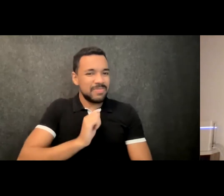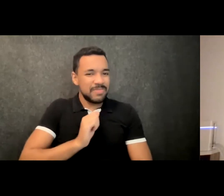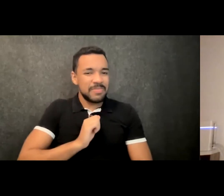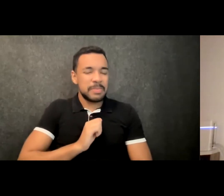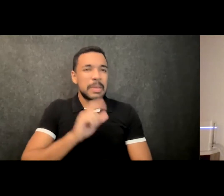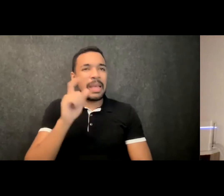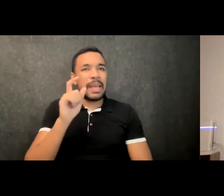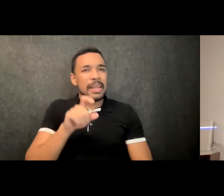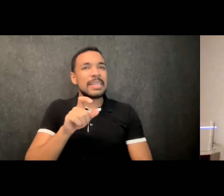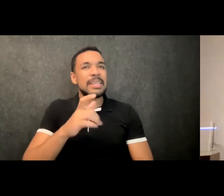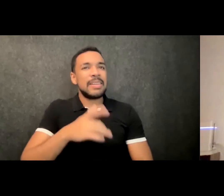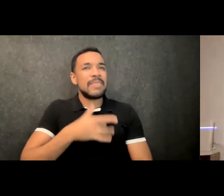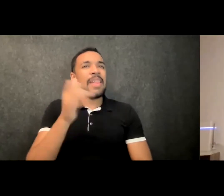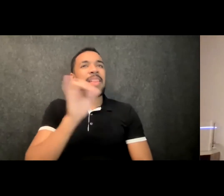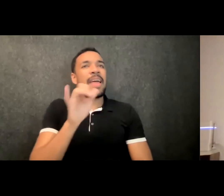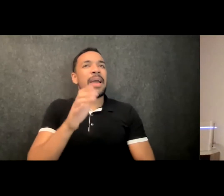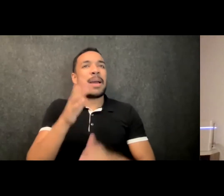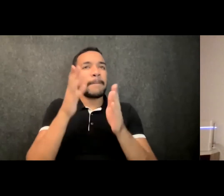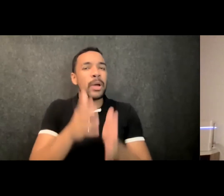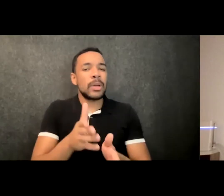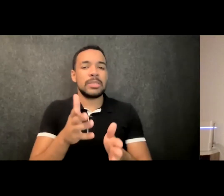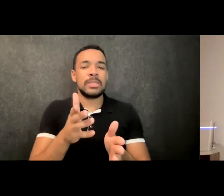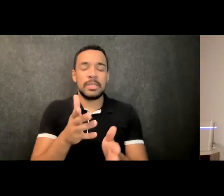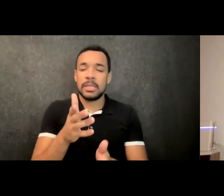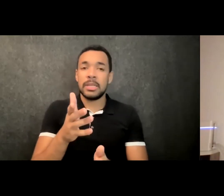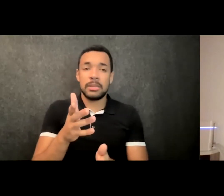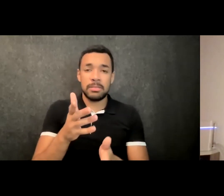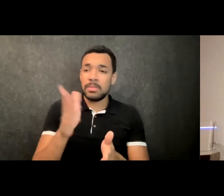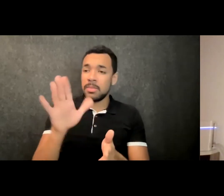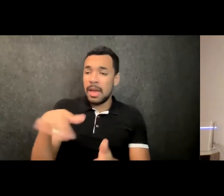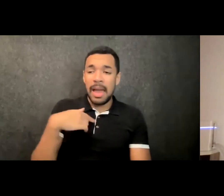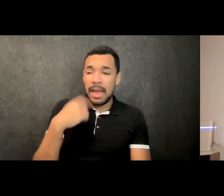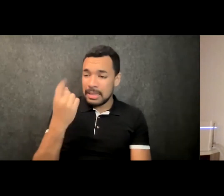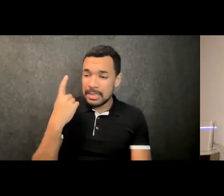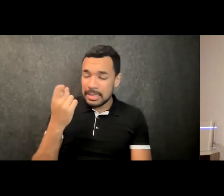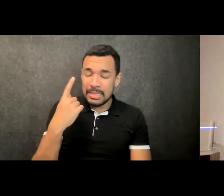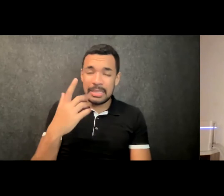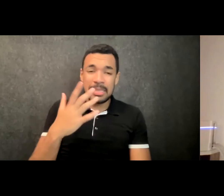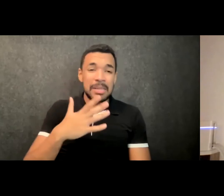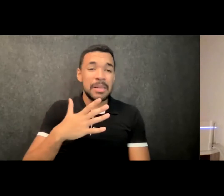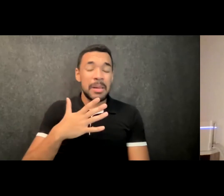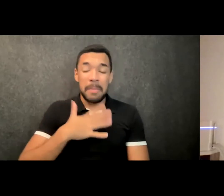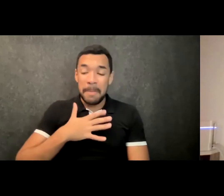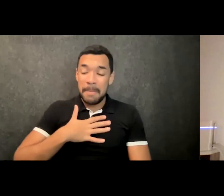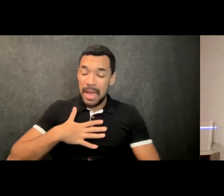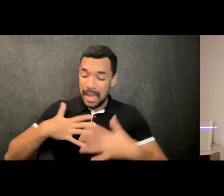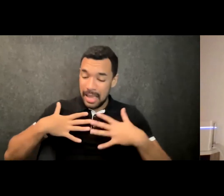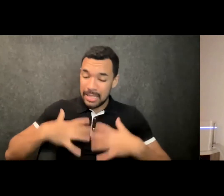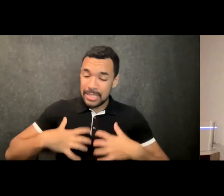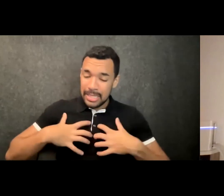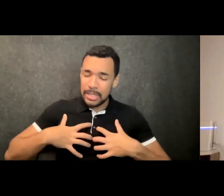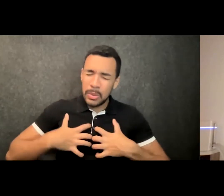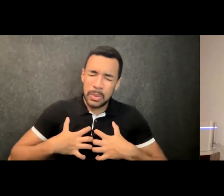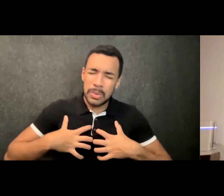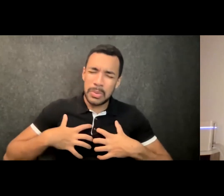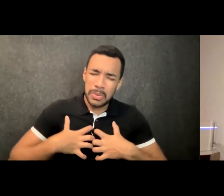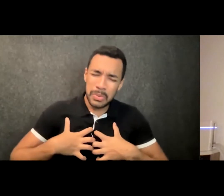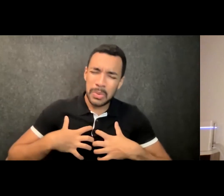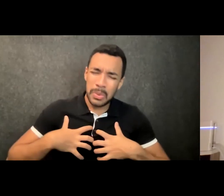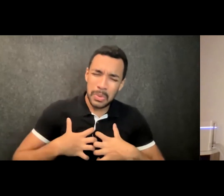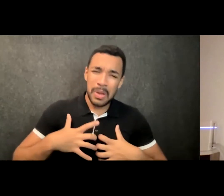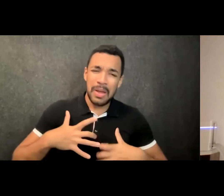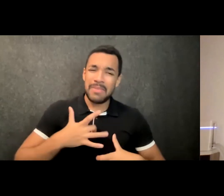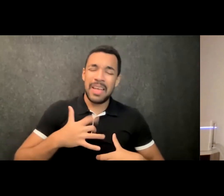person. I get it. My chest hurt. It hurt all the time, like my sternum was being scooped out,